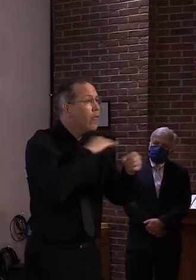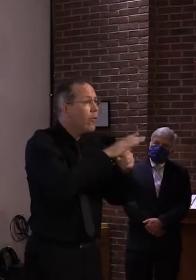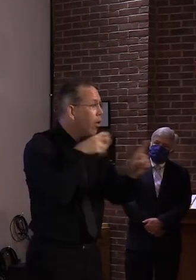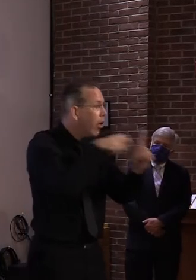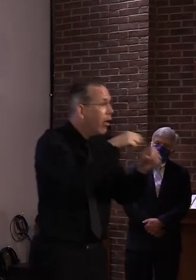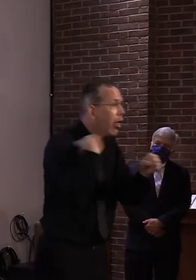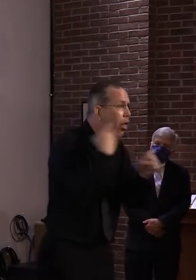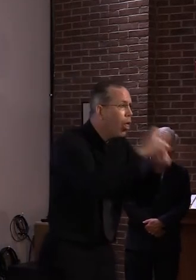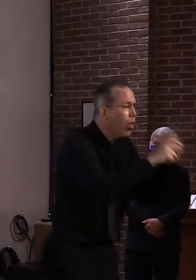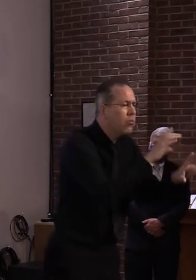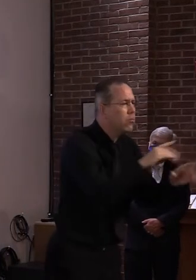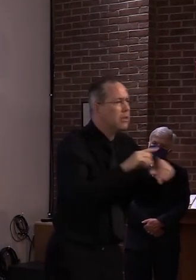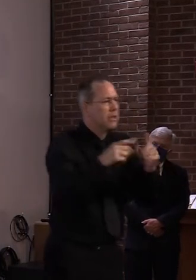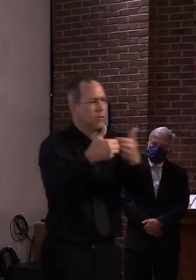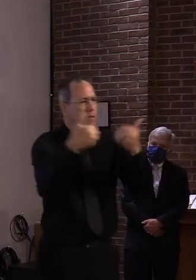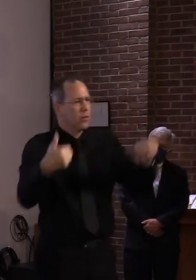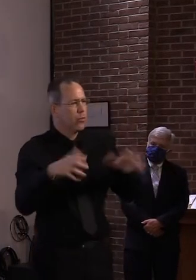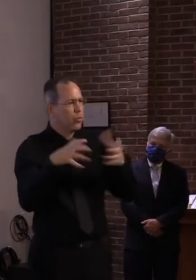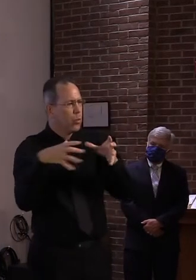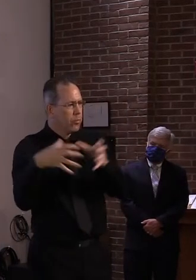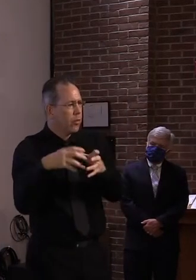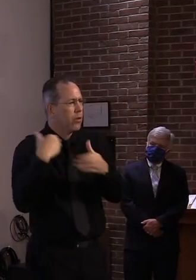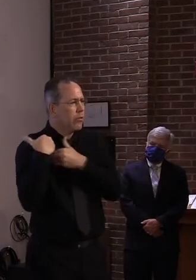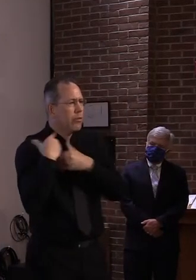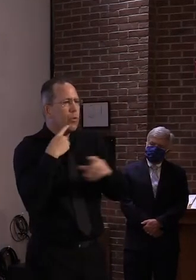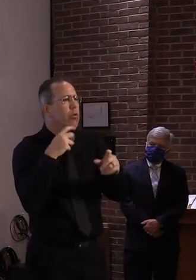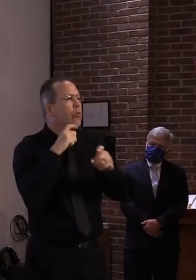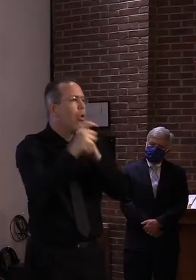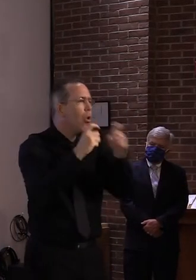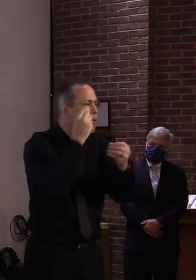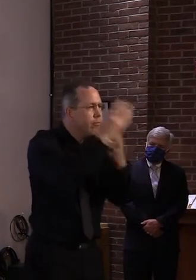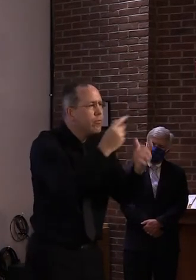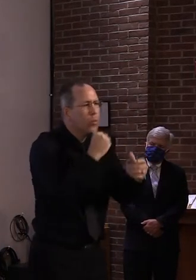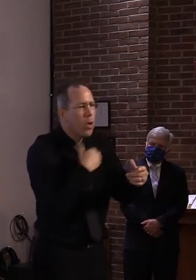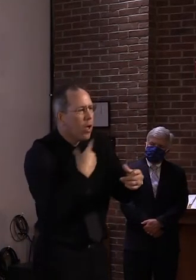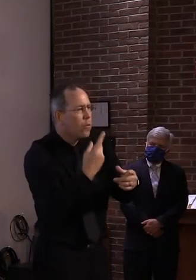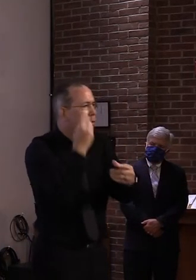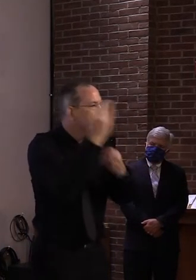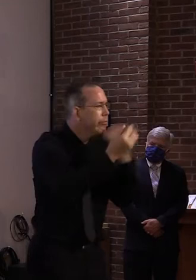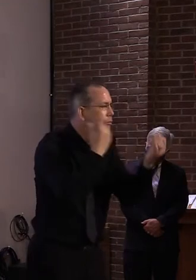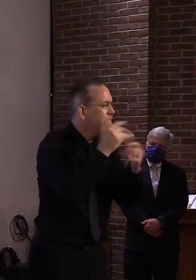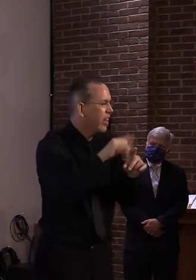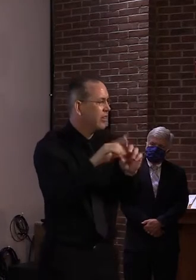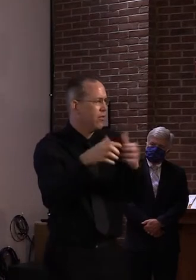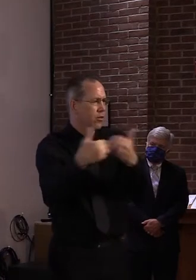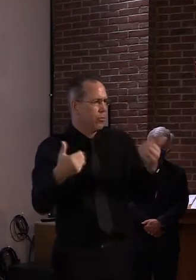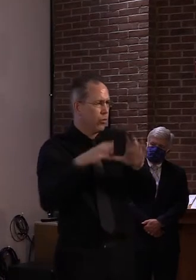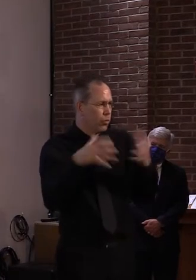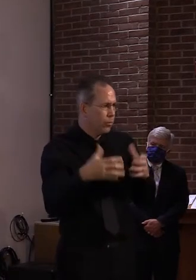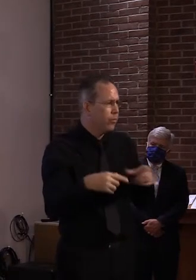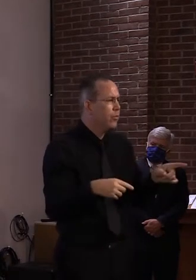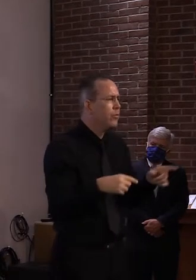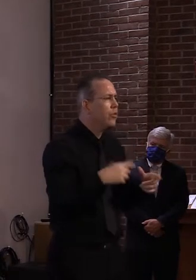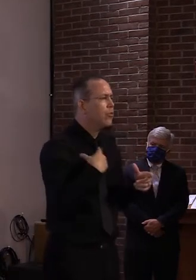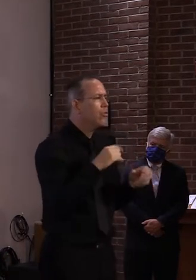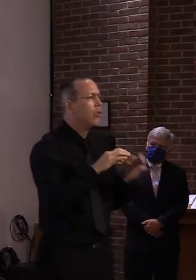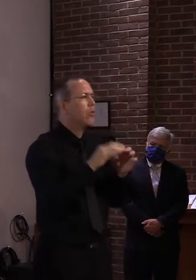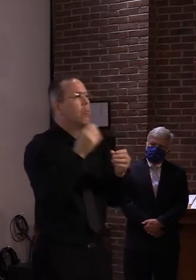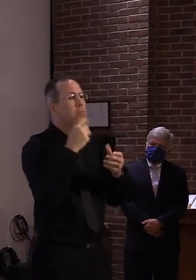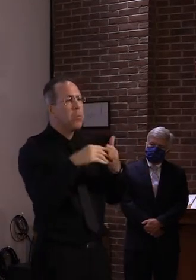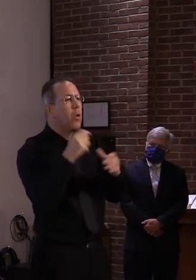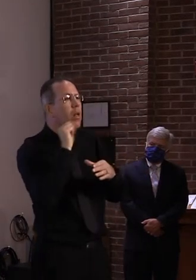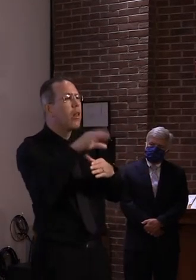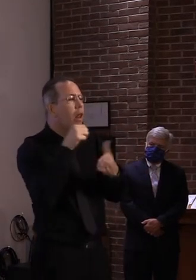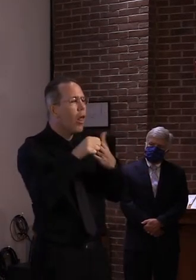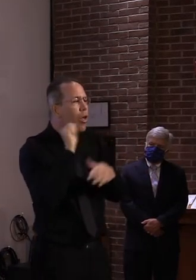hand. We can't rely on just sending a letter, is the bottom line. We send the letter because